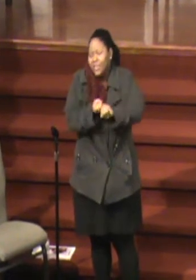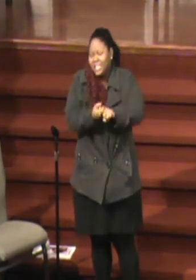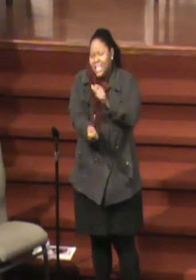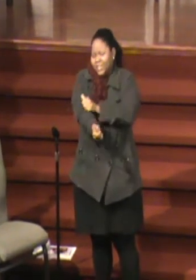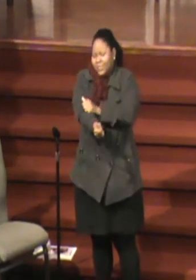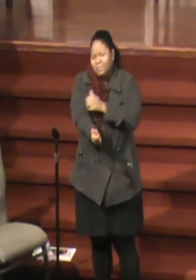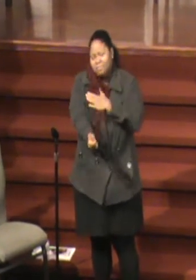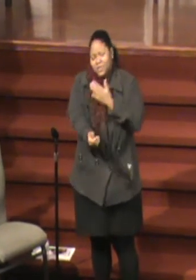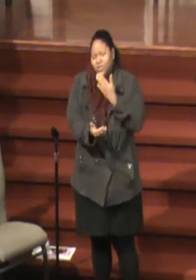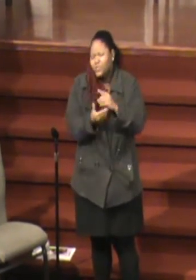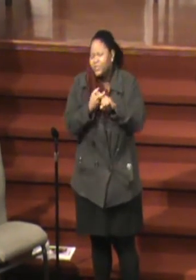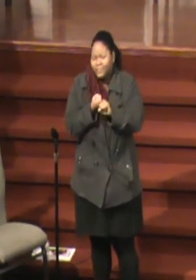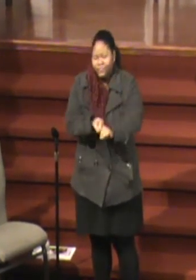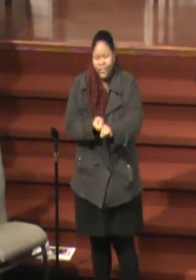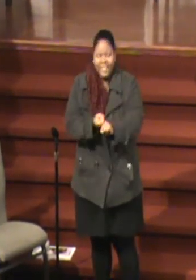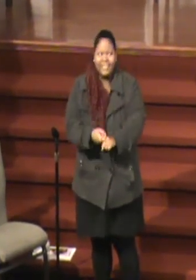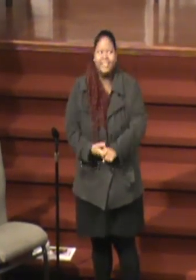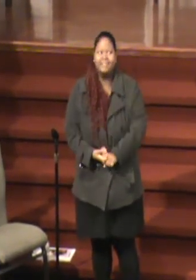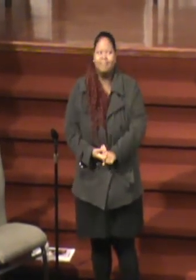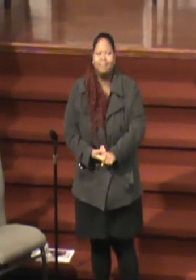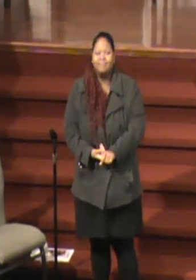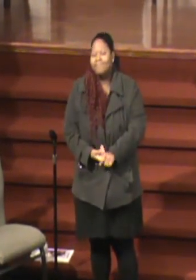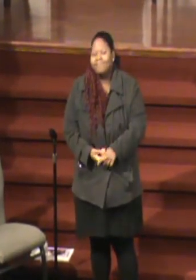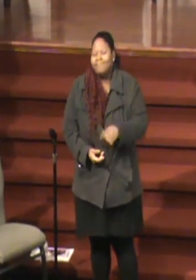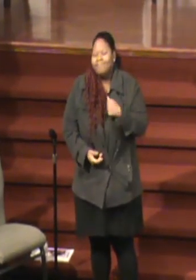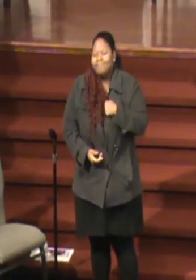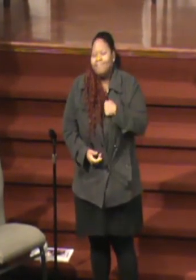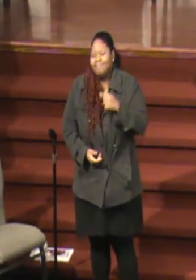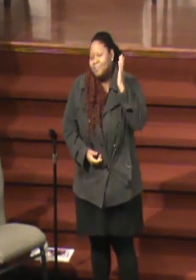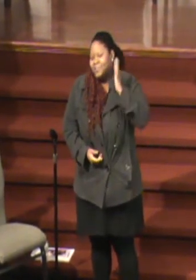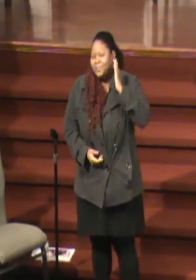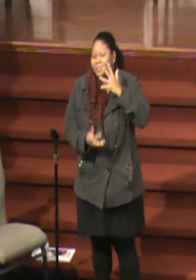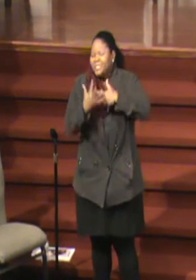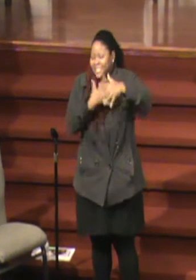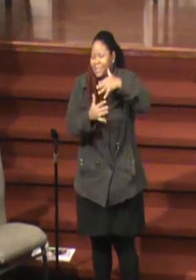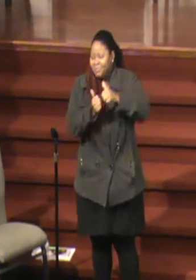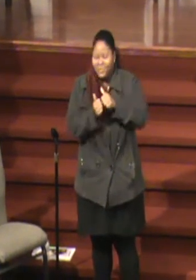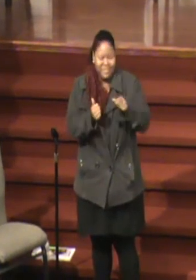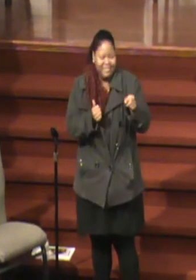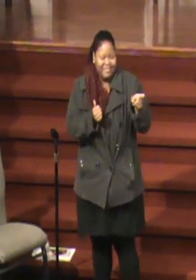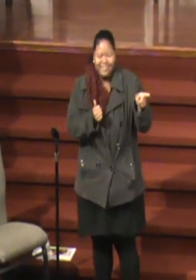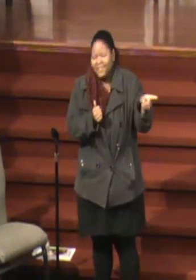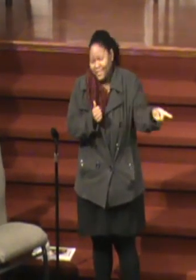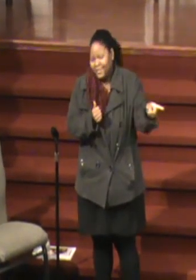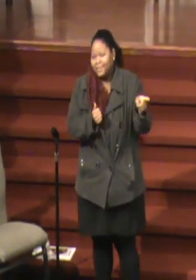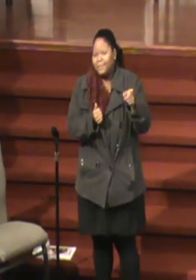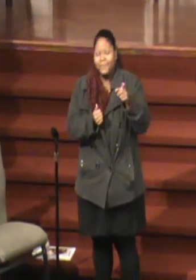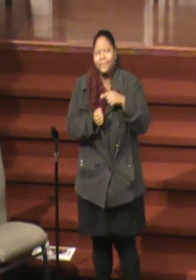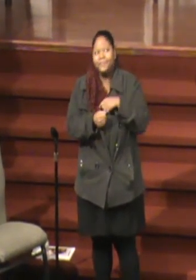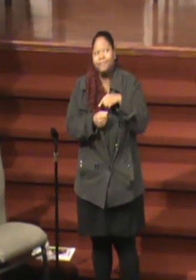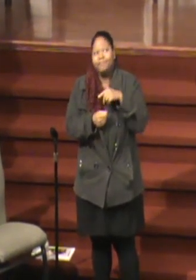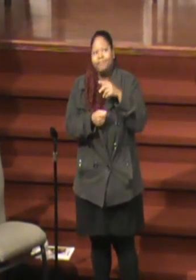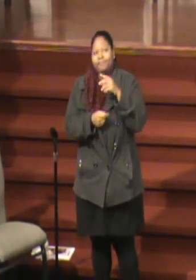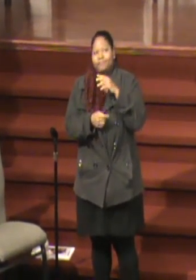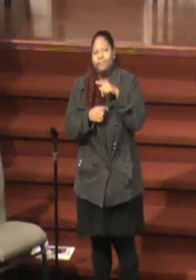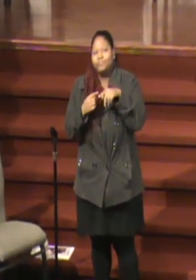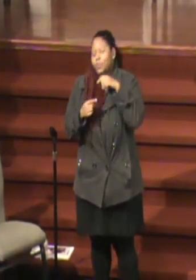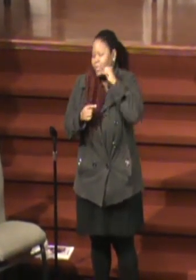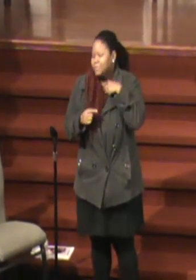she was my good, sweet friend. I really loved her. Before I was hanging around with her,